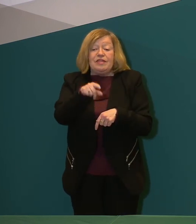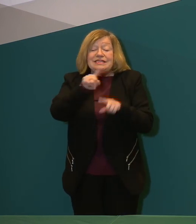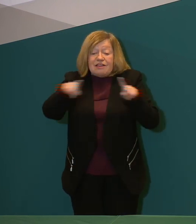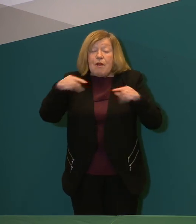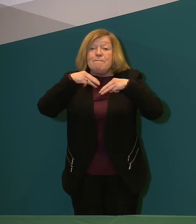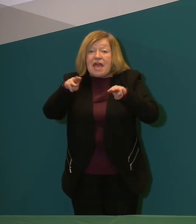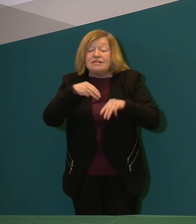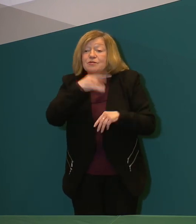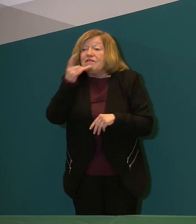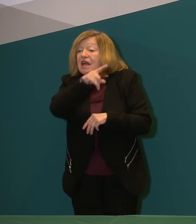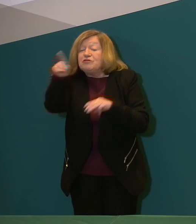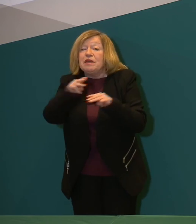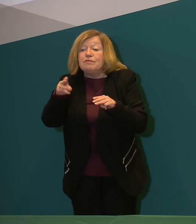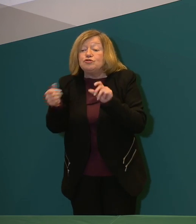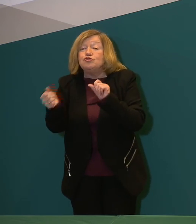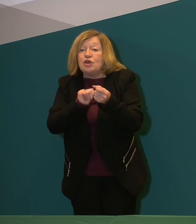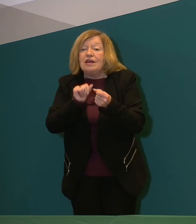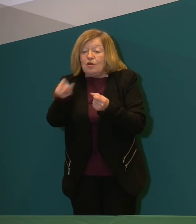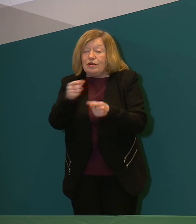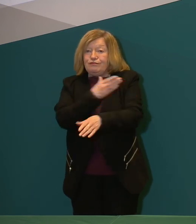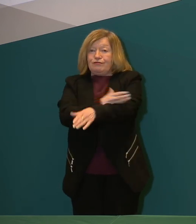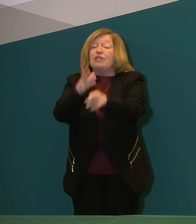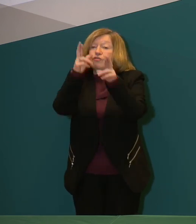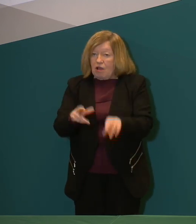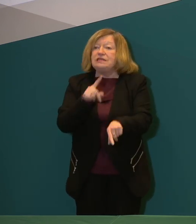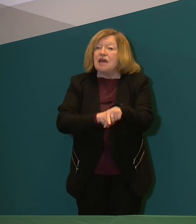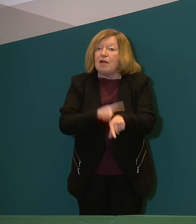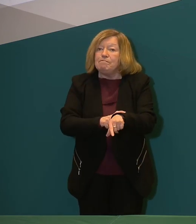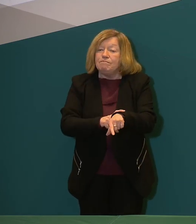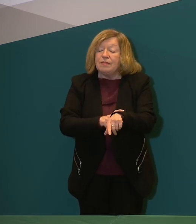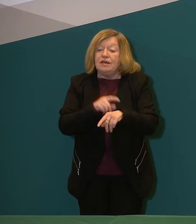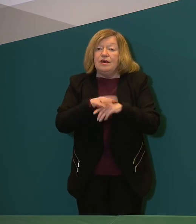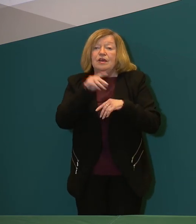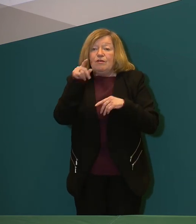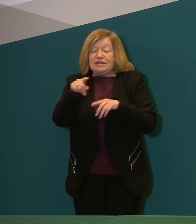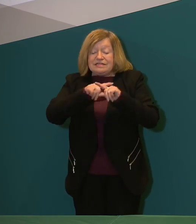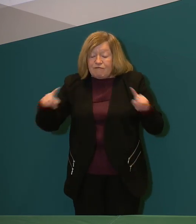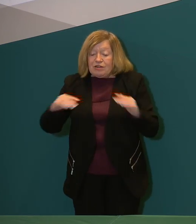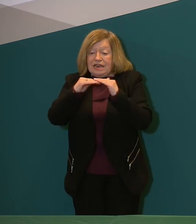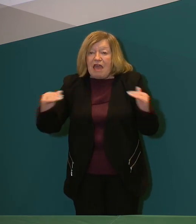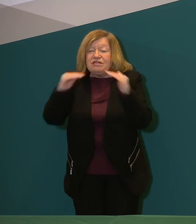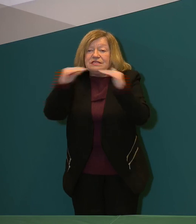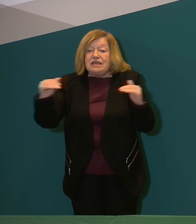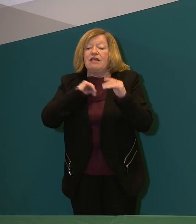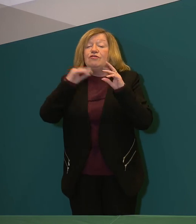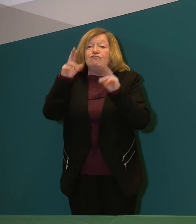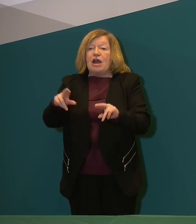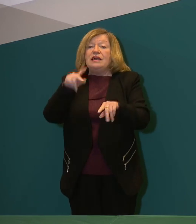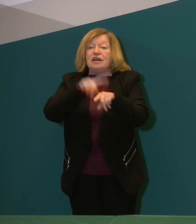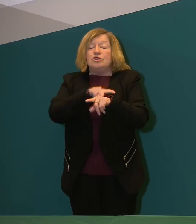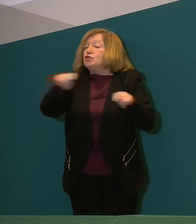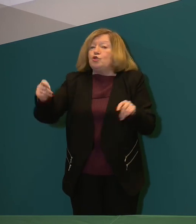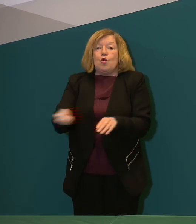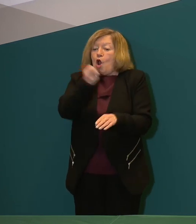that we have asked of society as a whole was instituted at the right time in respect of each of the stages and at a point that was not too